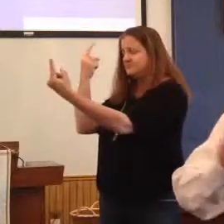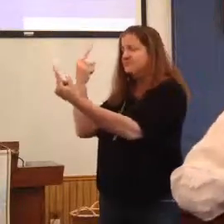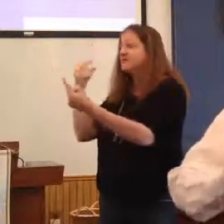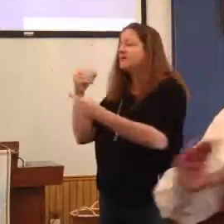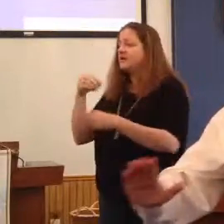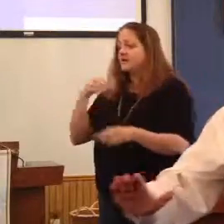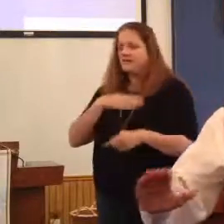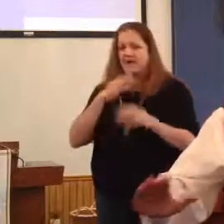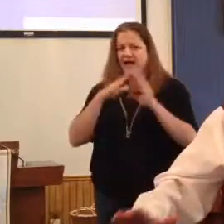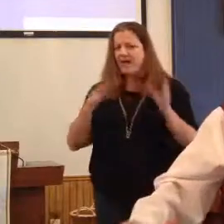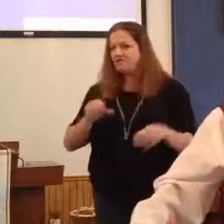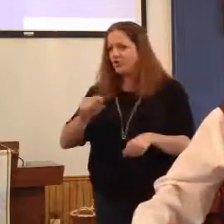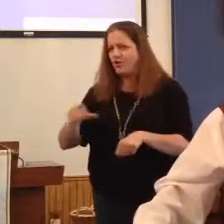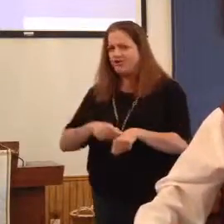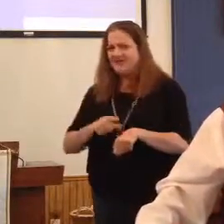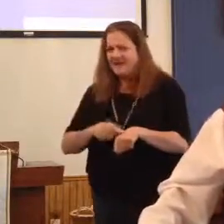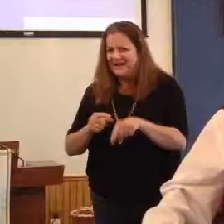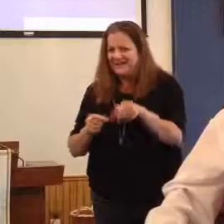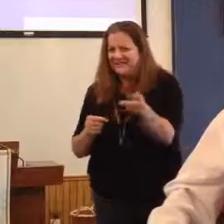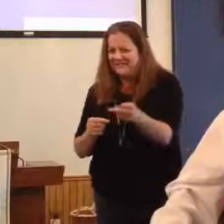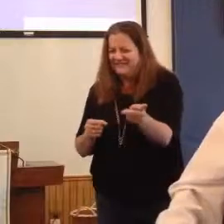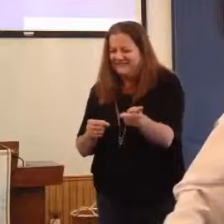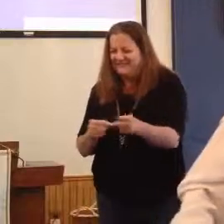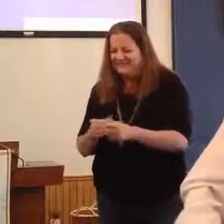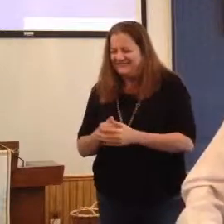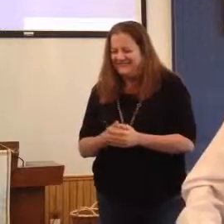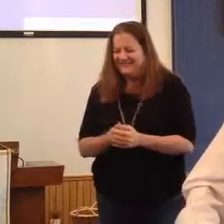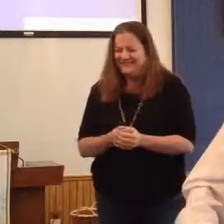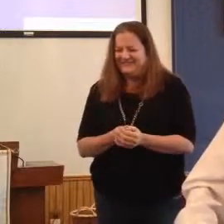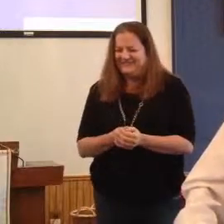Happens in my house all the time.